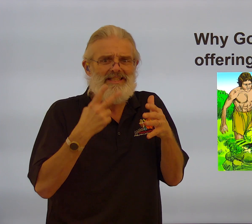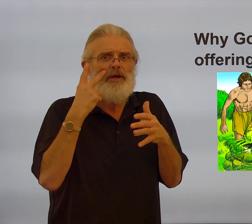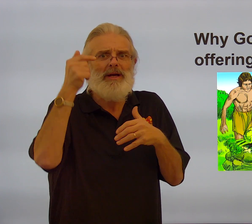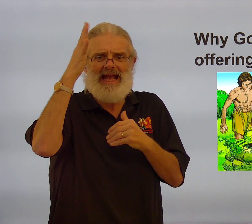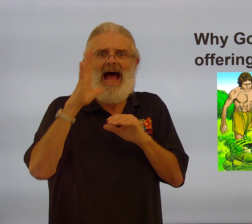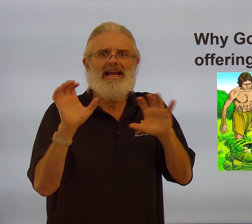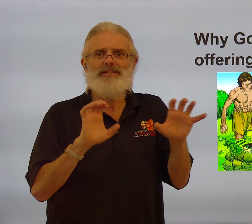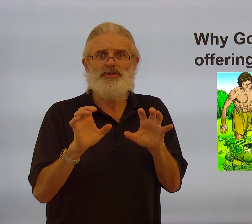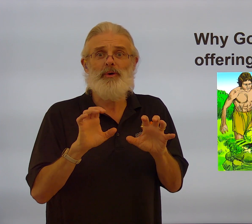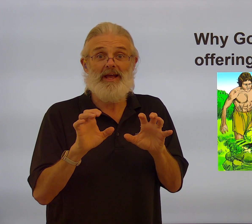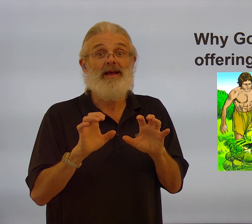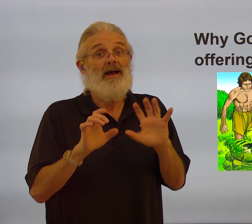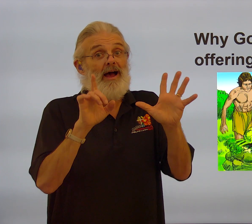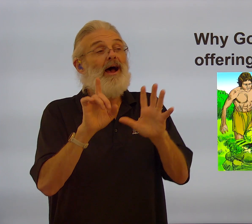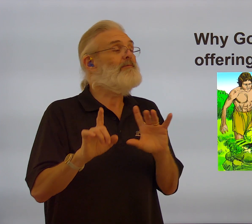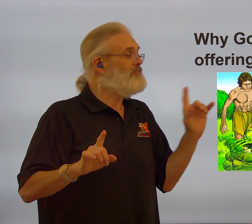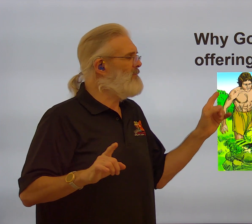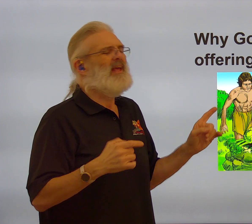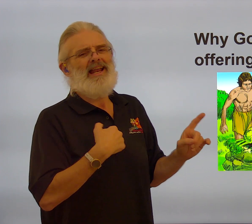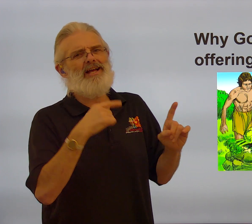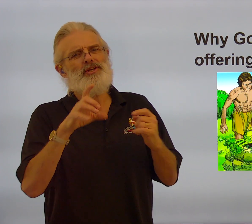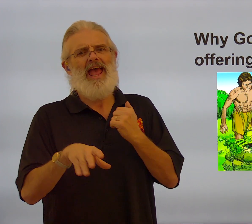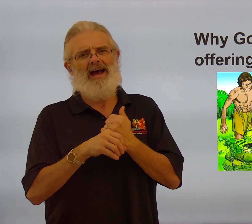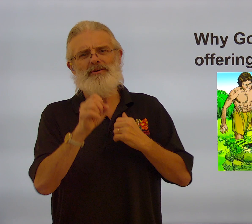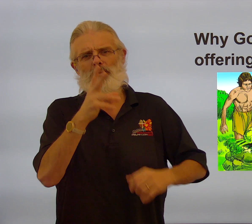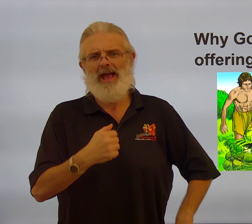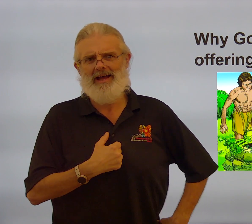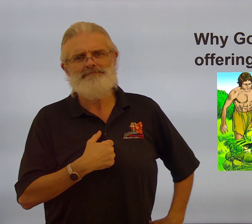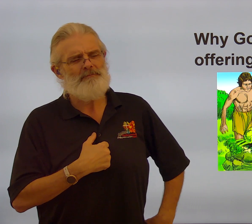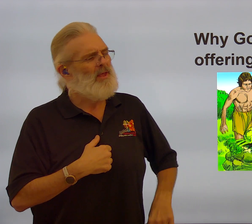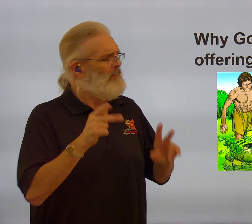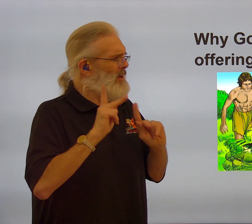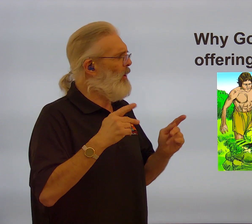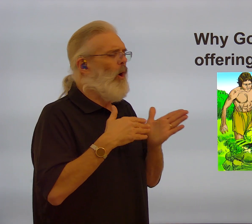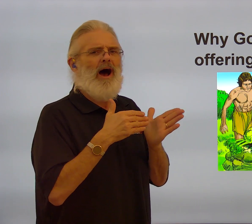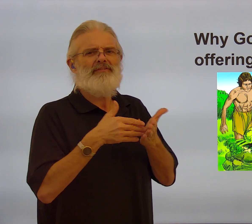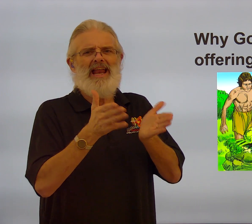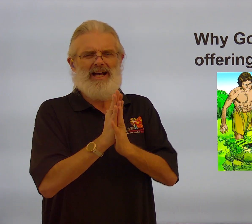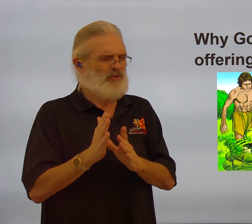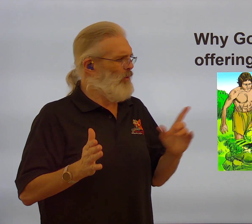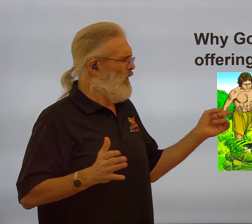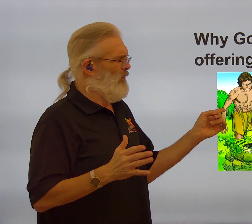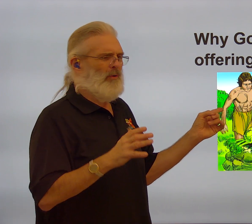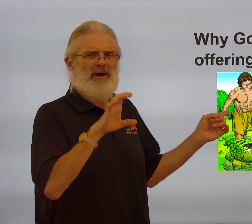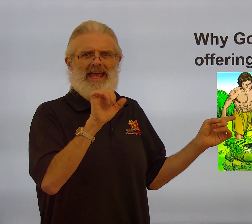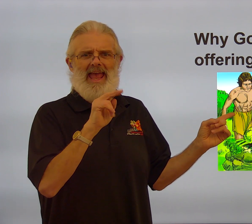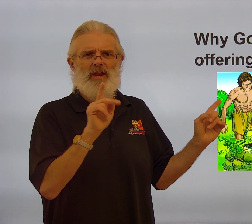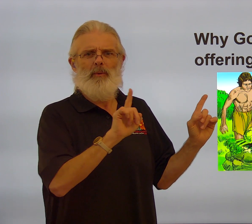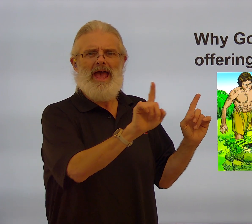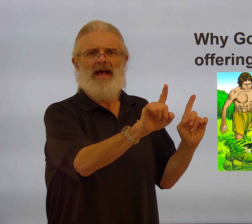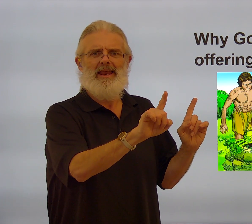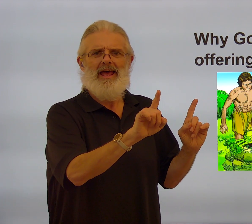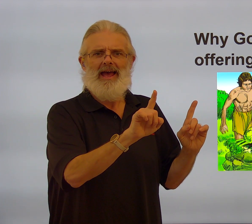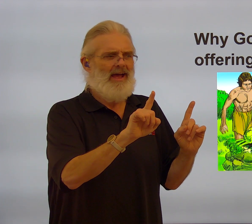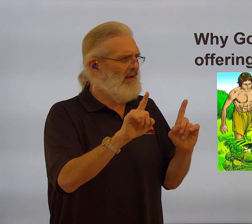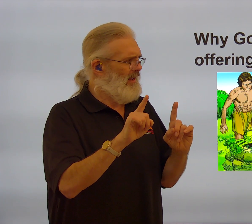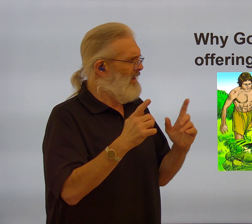what God is doing. And I should add, okay, people often ask, well Cain went,